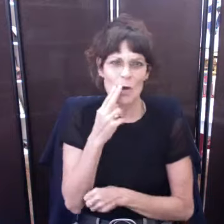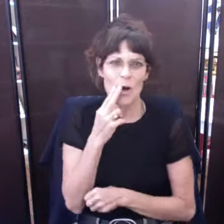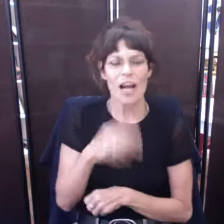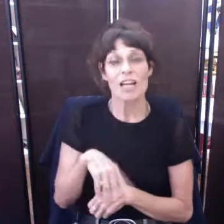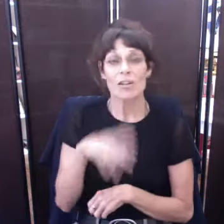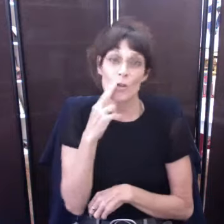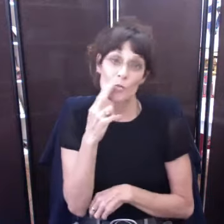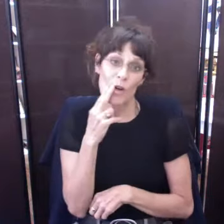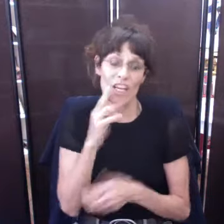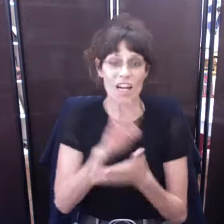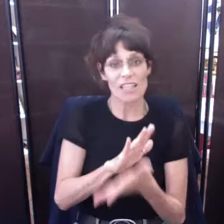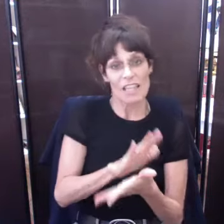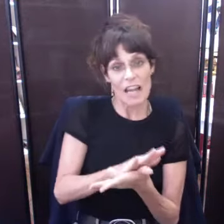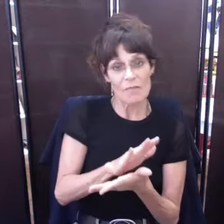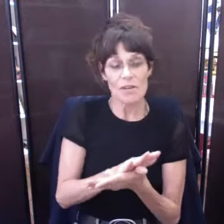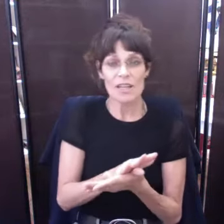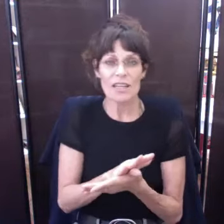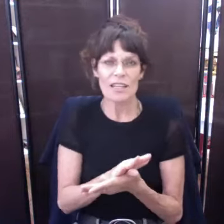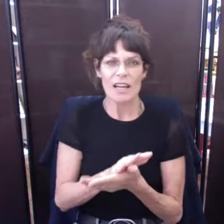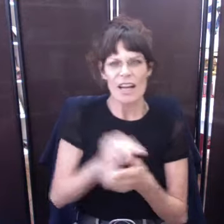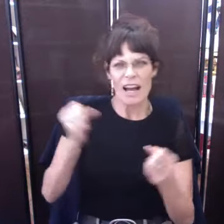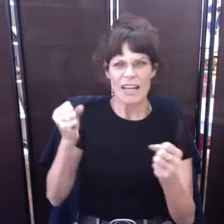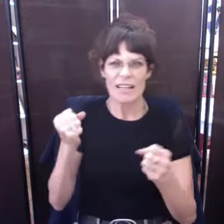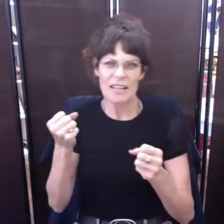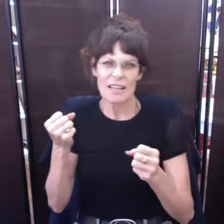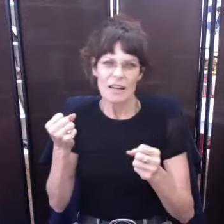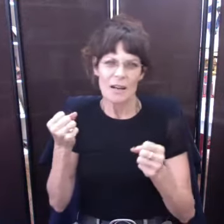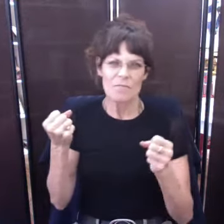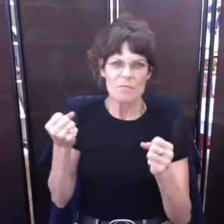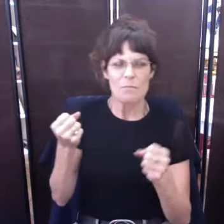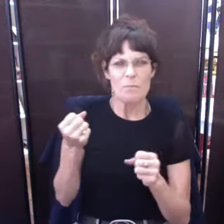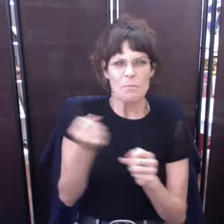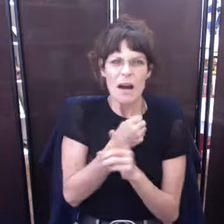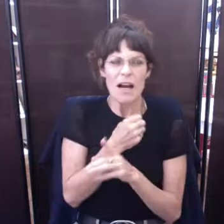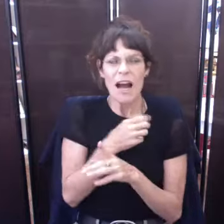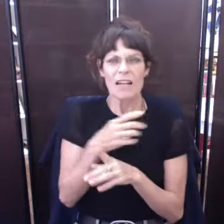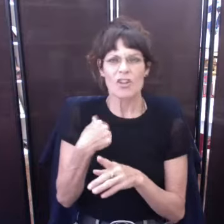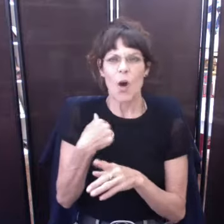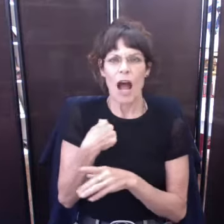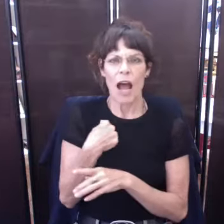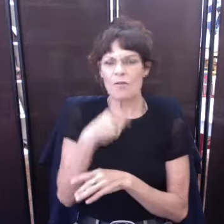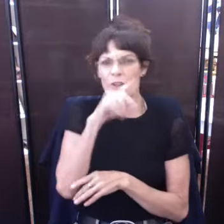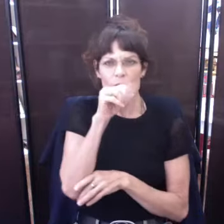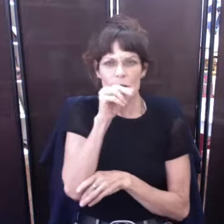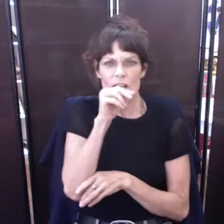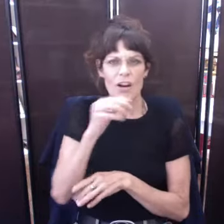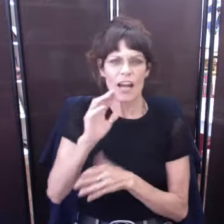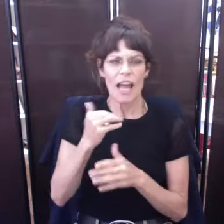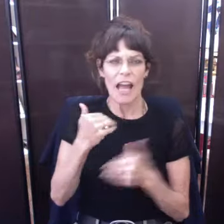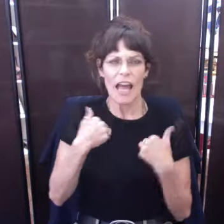campus. I had a punch so I could smoke. Freshman year hadn't even started yet. I'm hitting all the senior parties before it's time to go